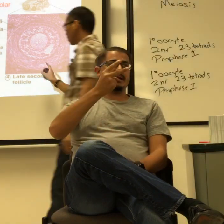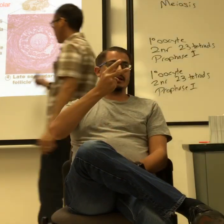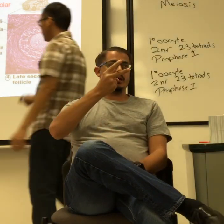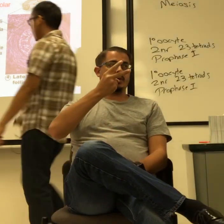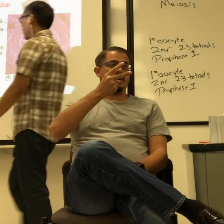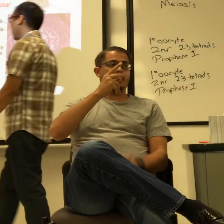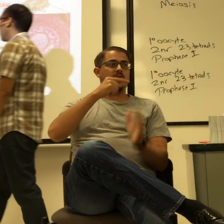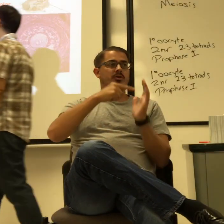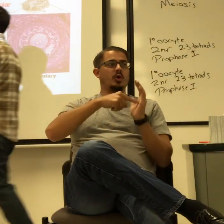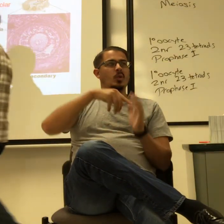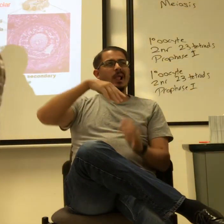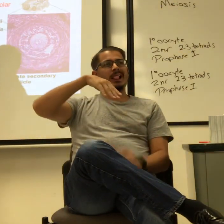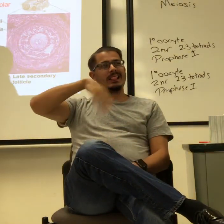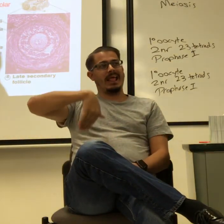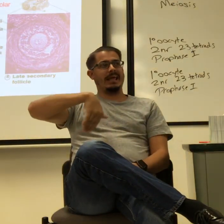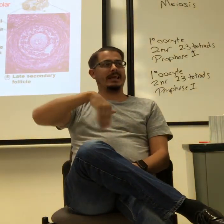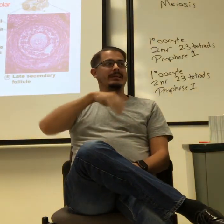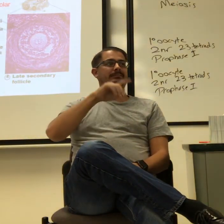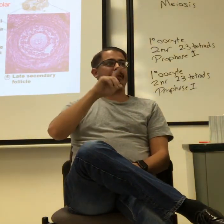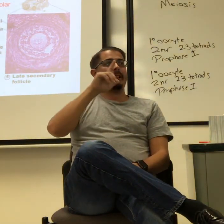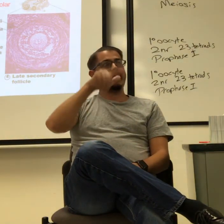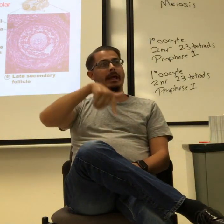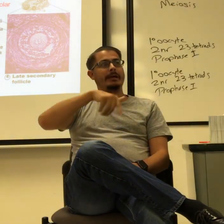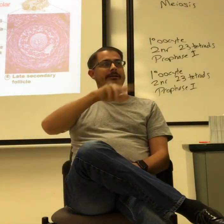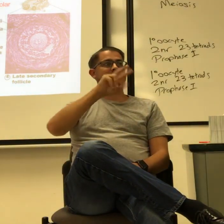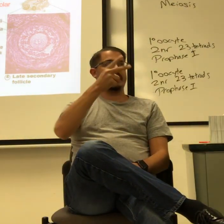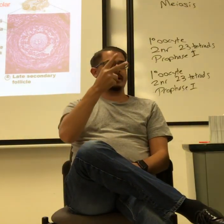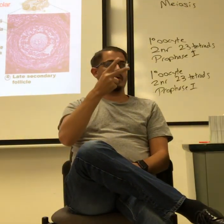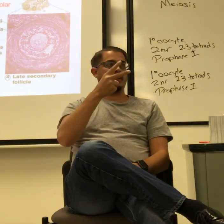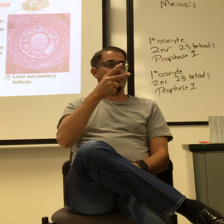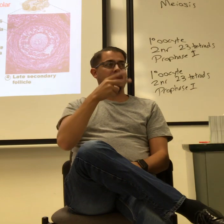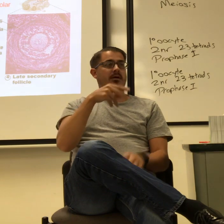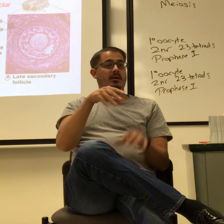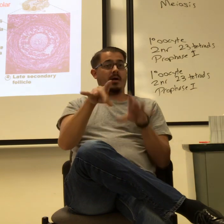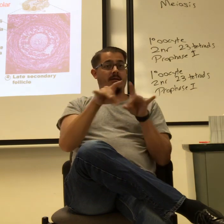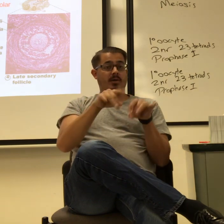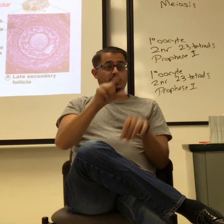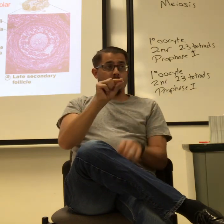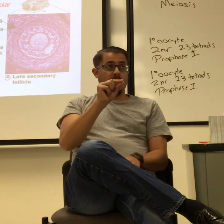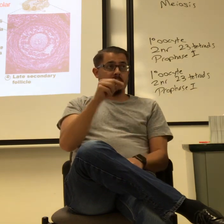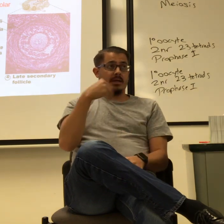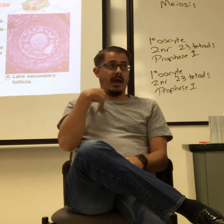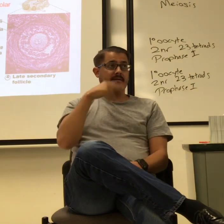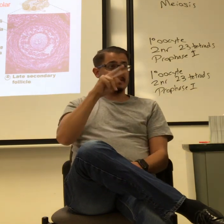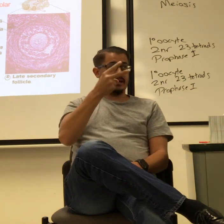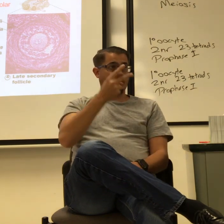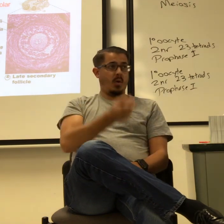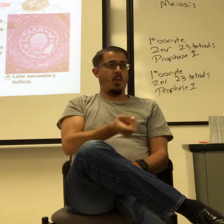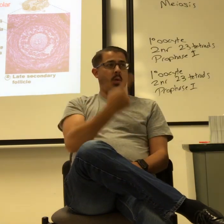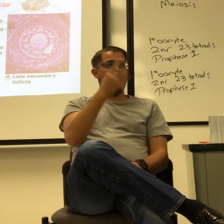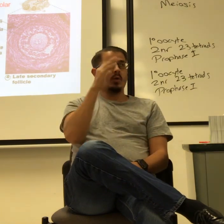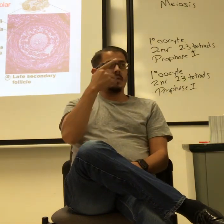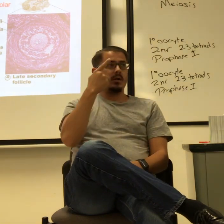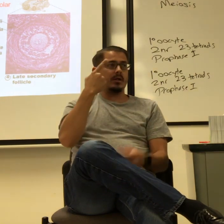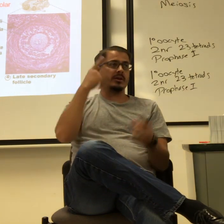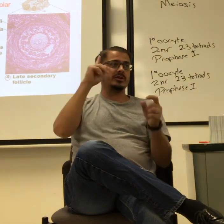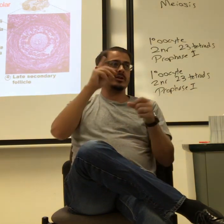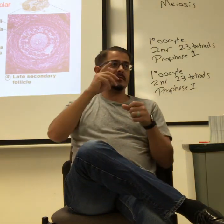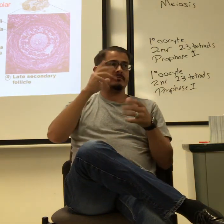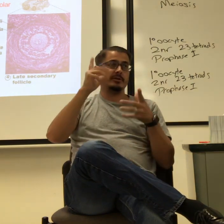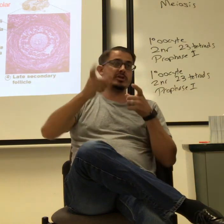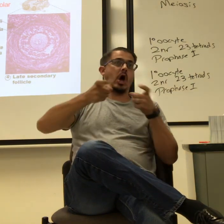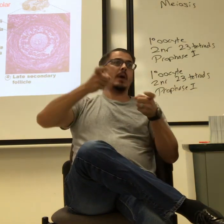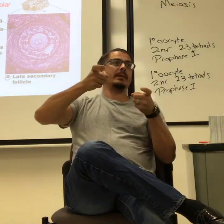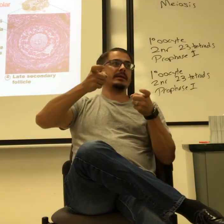they show a late secondary follicle. Of these 20 that reached secondary, one will achieve dominance